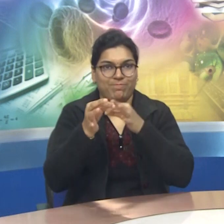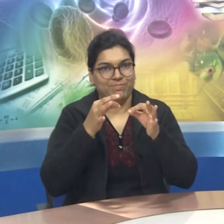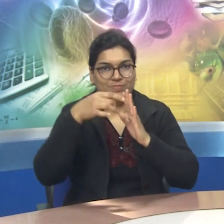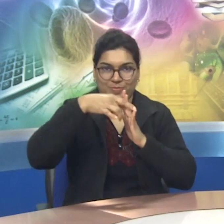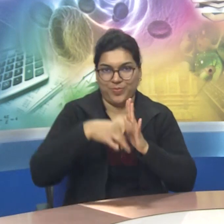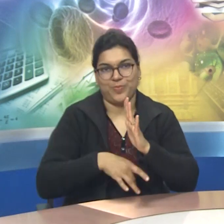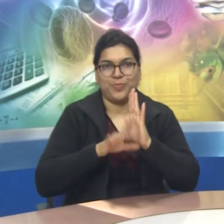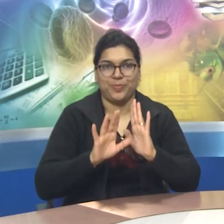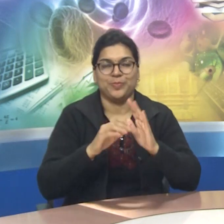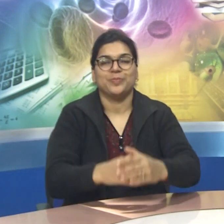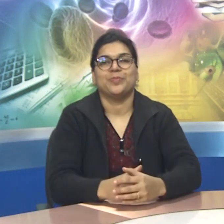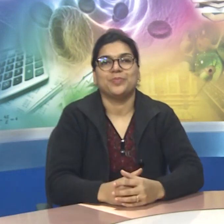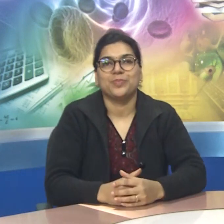this one by one.